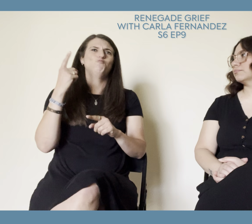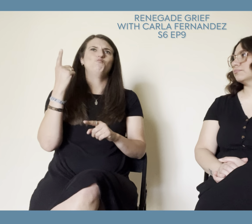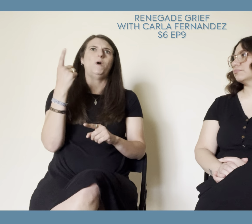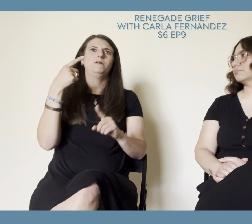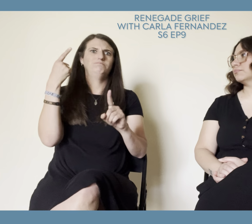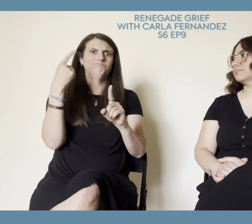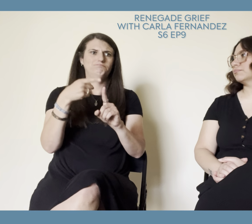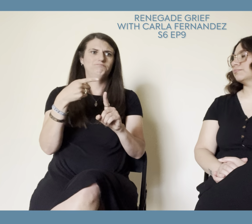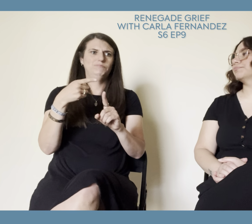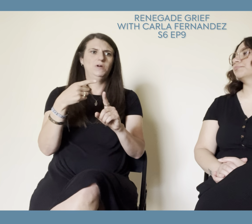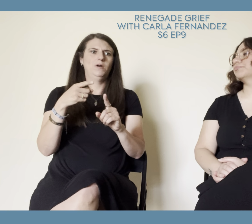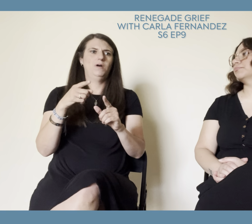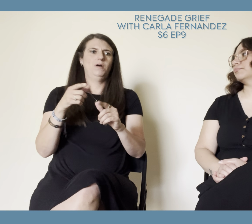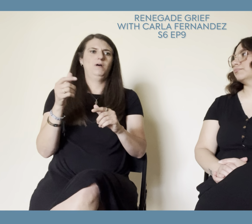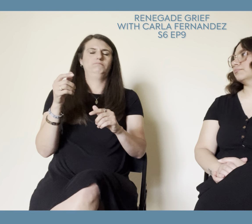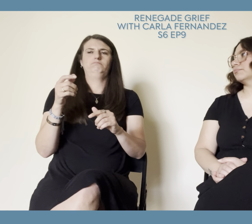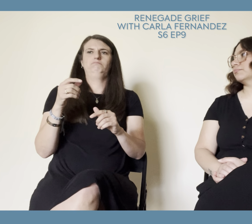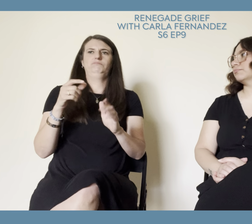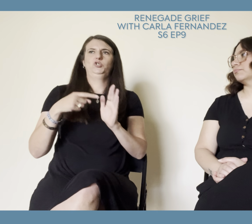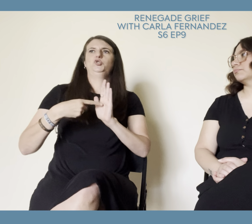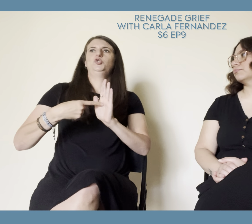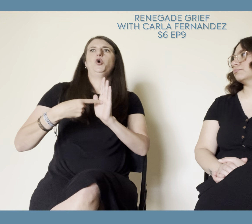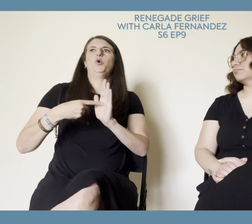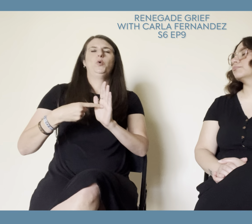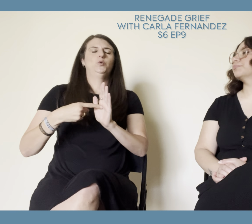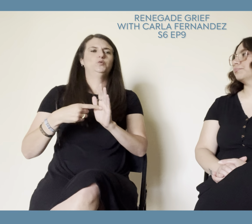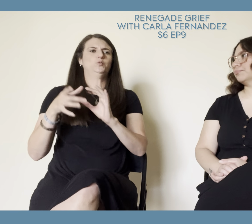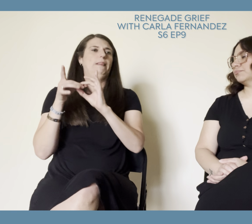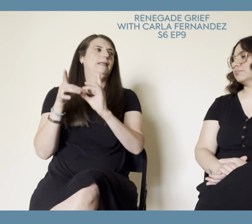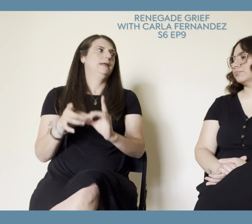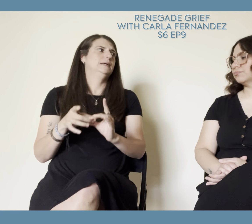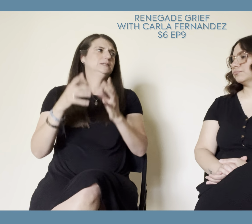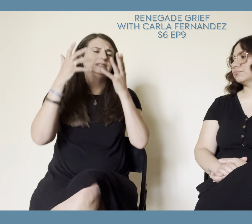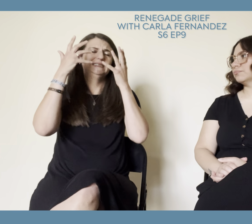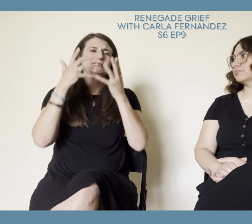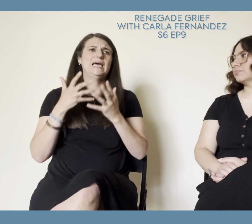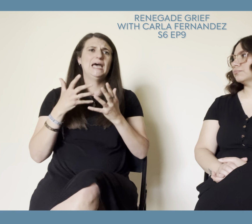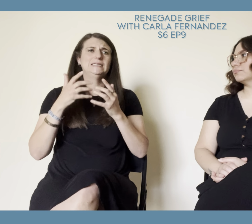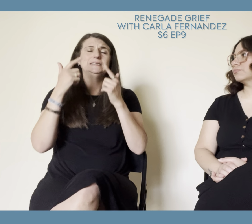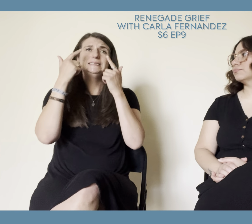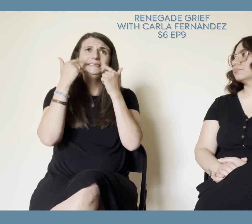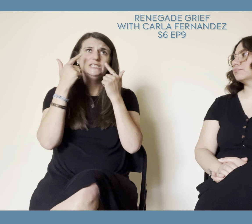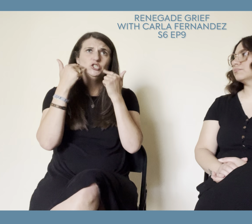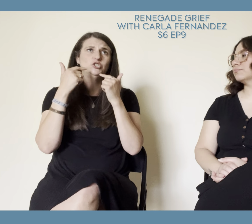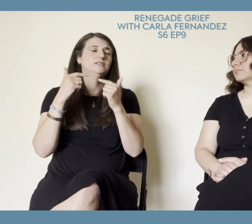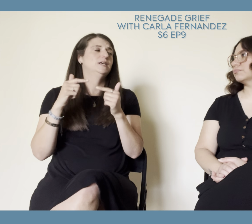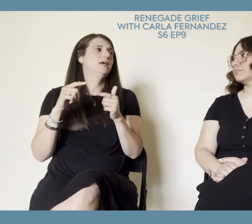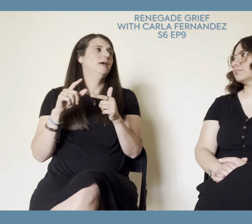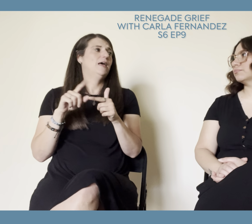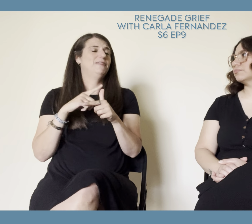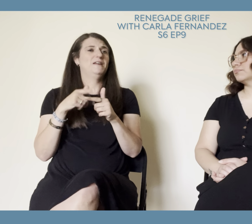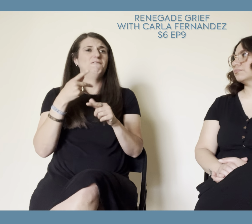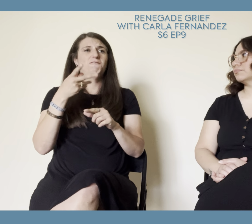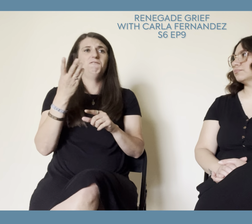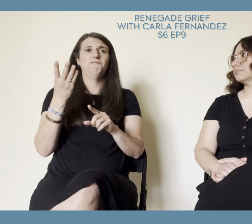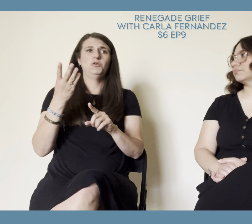Hollywood depictions that oftentimes are very oriented around like the sadness, the tears. And I remember in those first few months going through such a